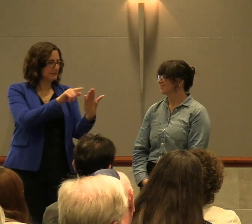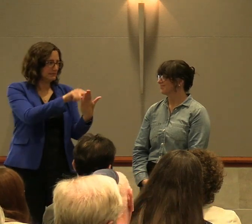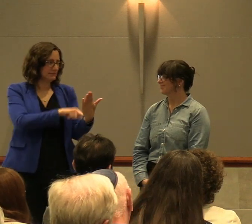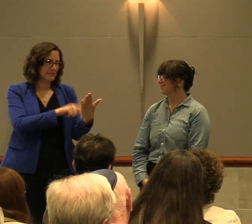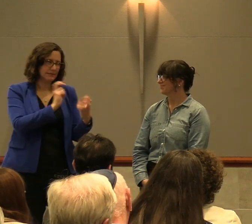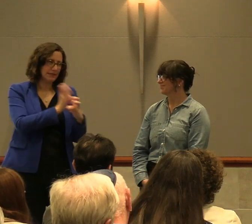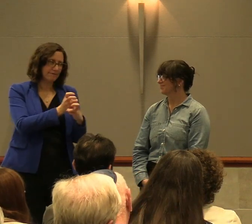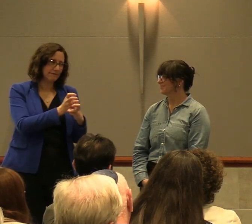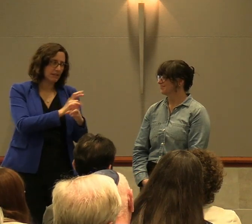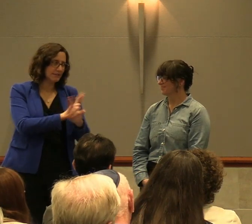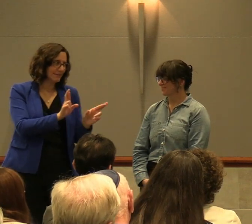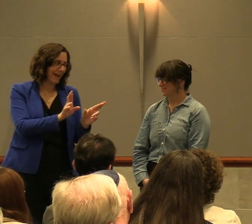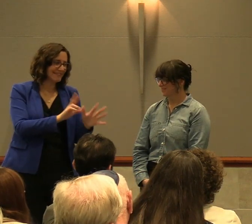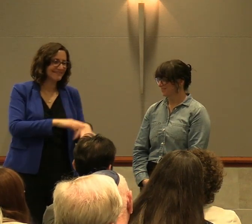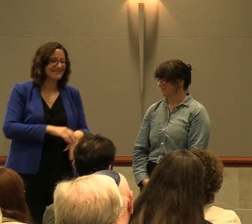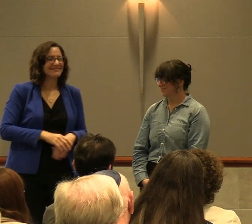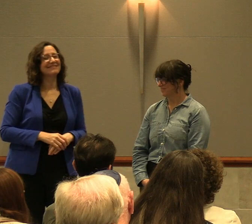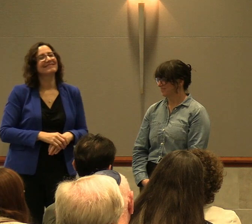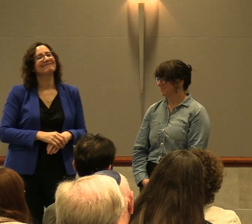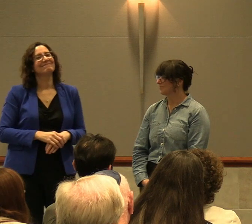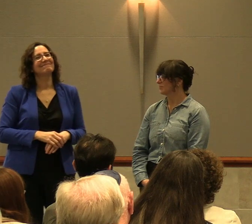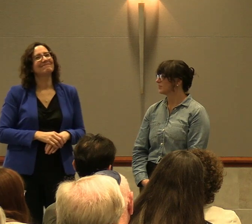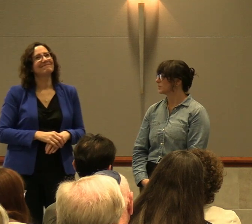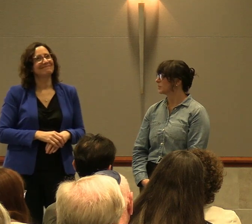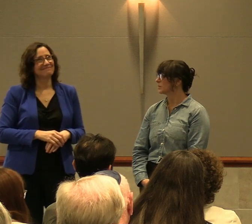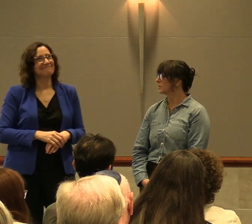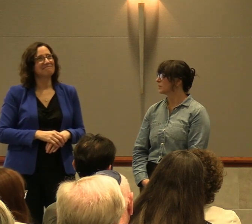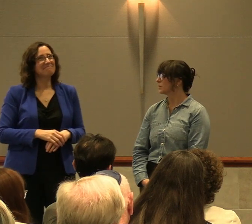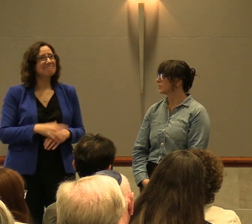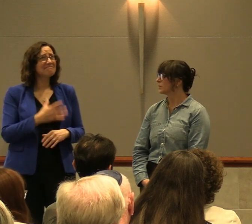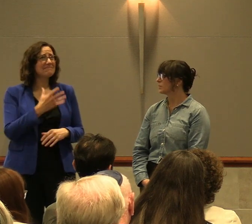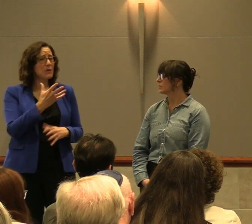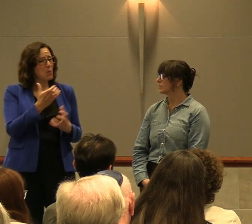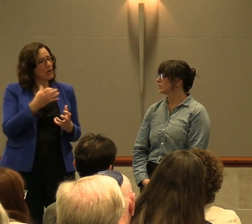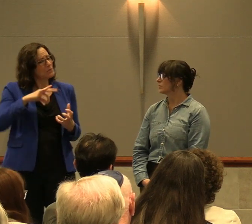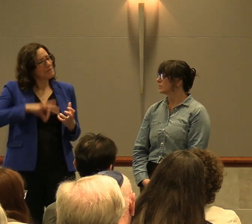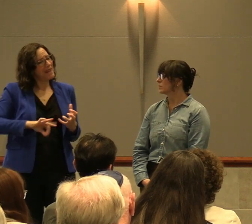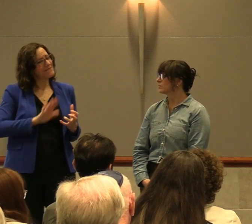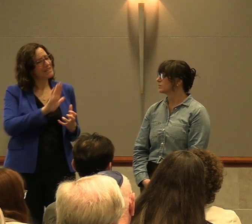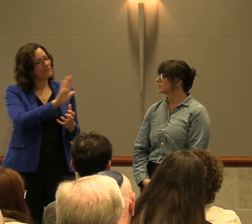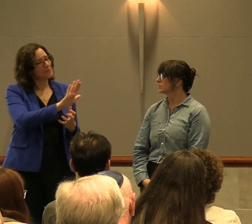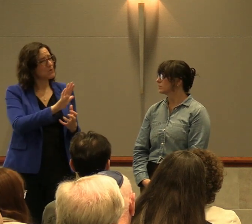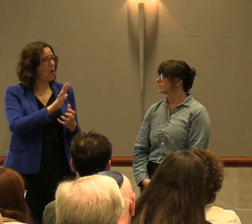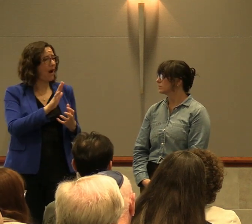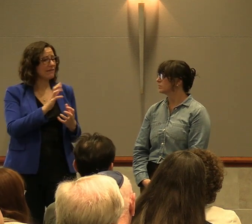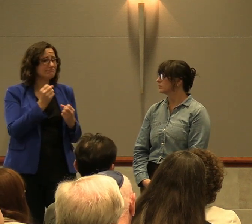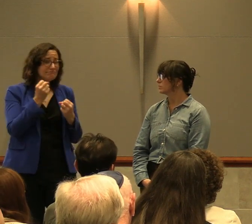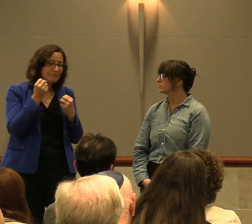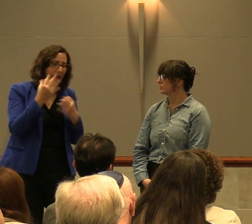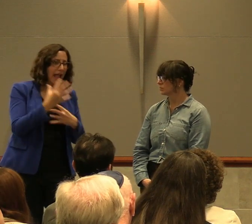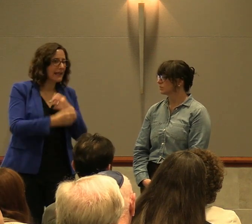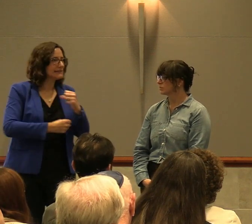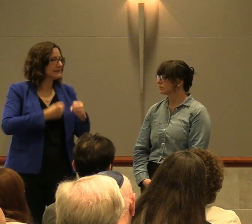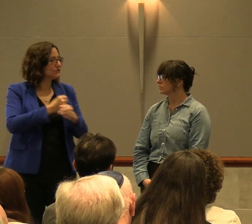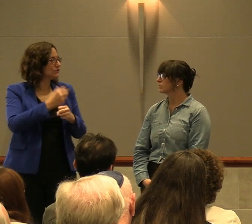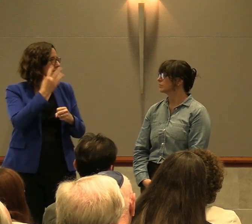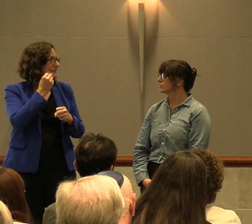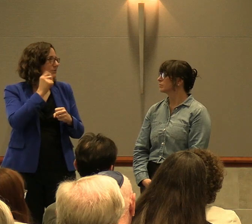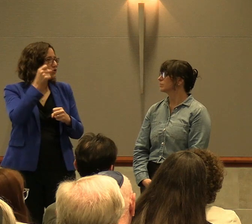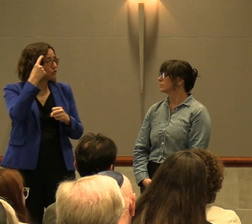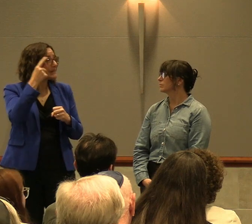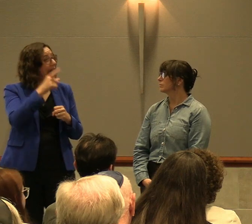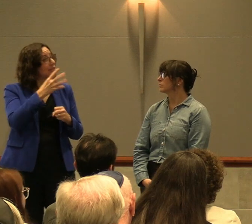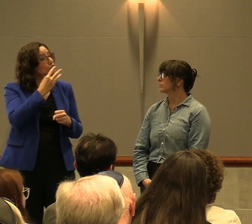too tough. We want to benefit from your decades of experience on the Hill as a